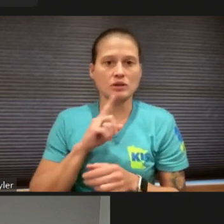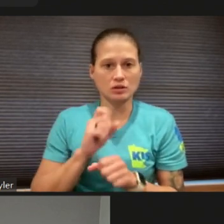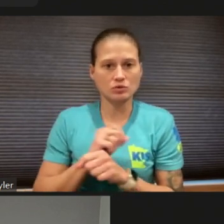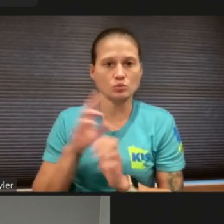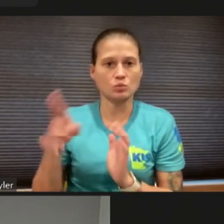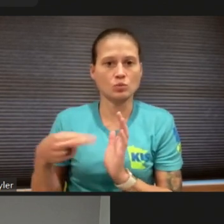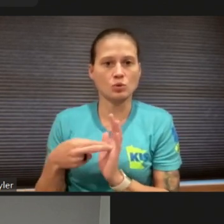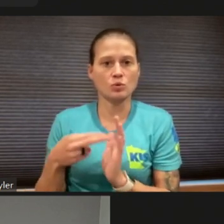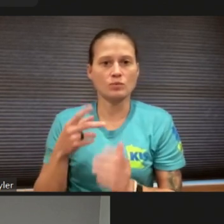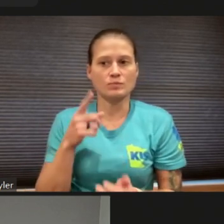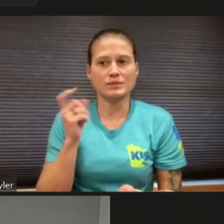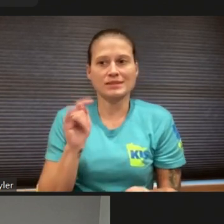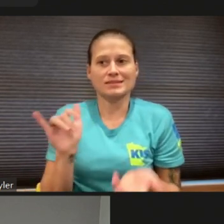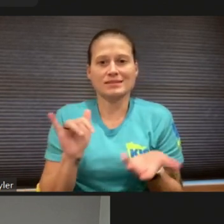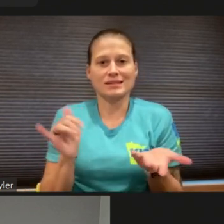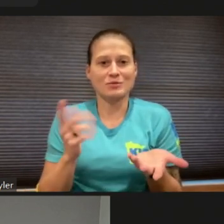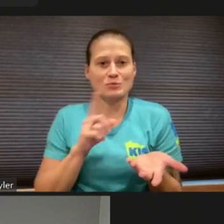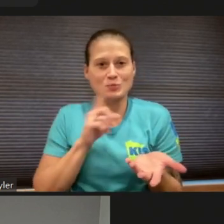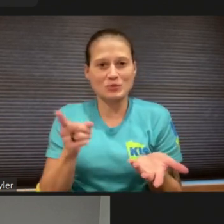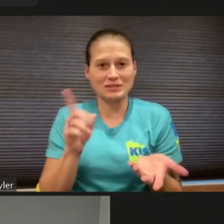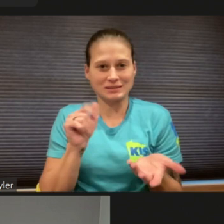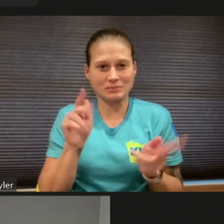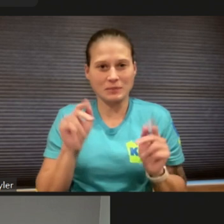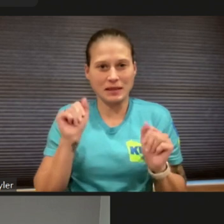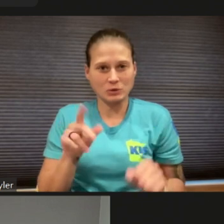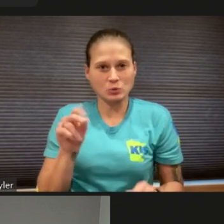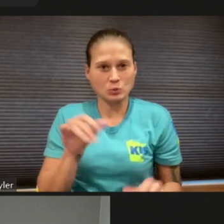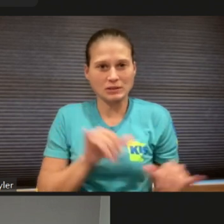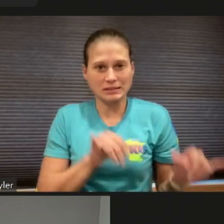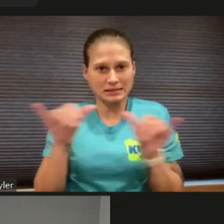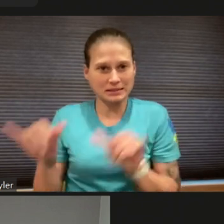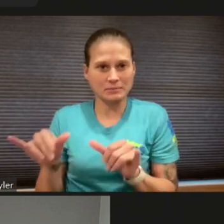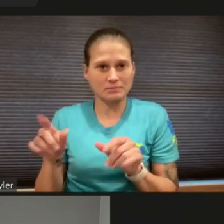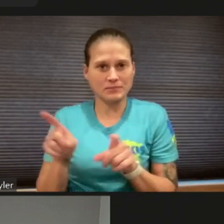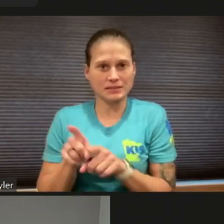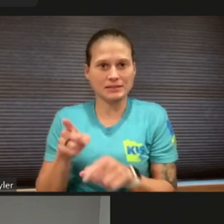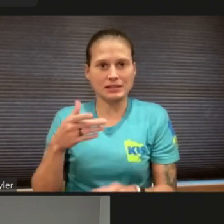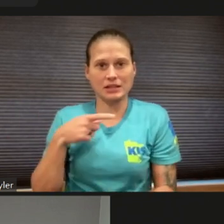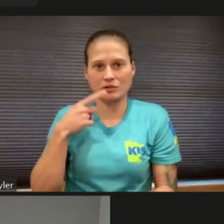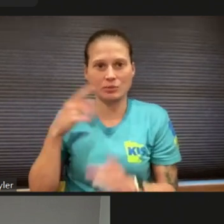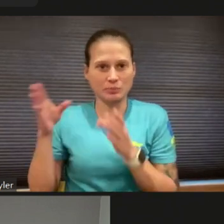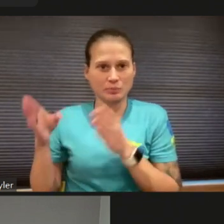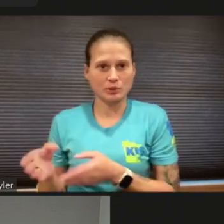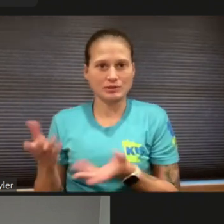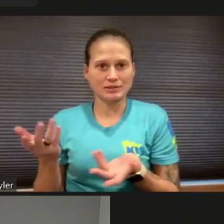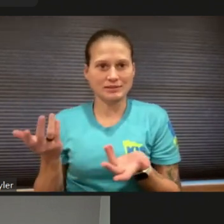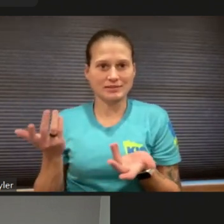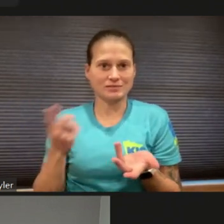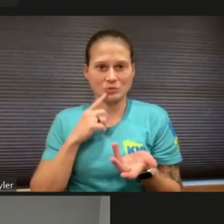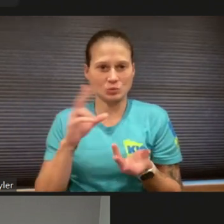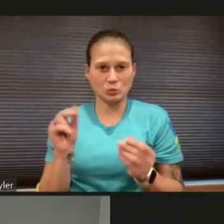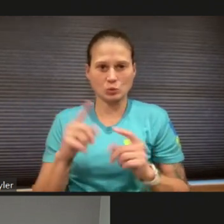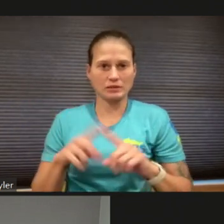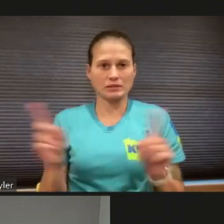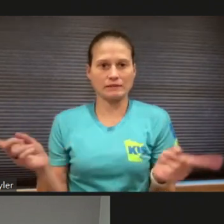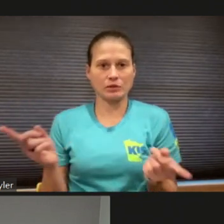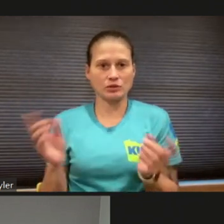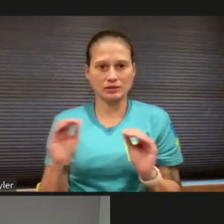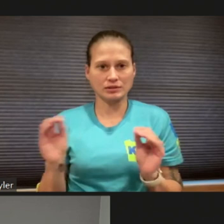someone is willing to give a role of a disabled character to a disabled person they could absolutely do the same